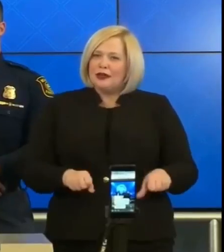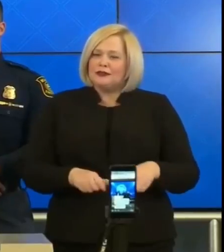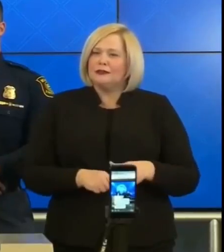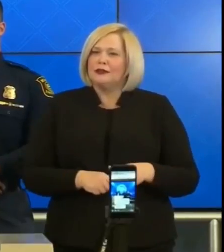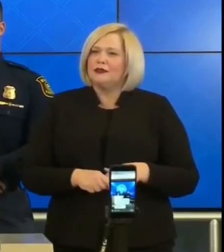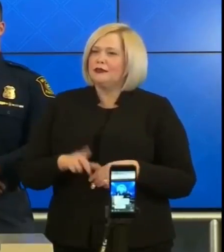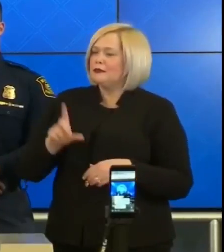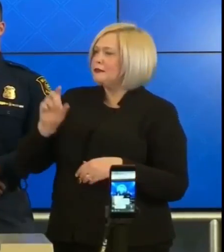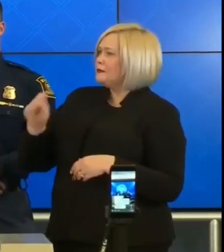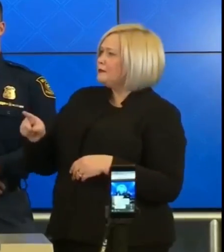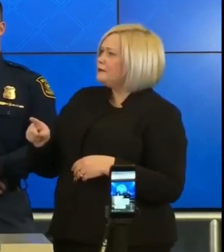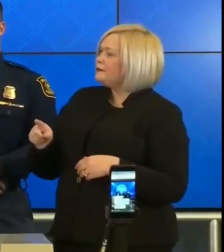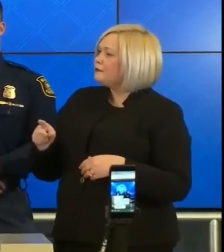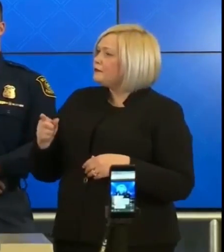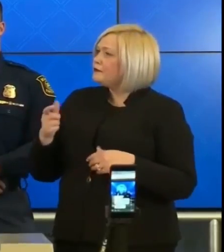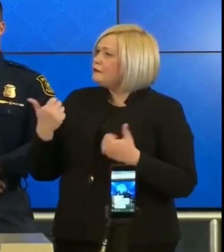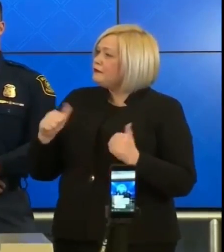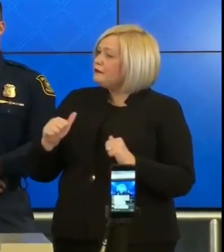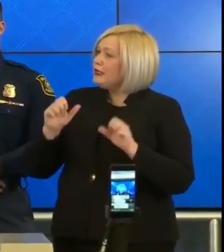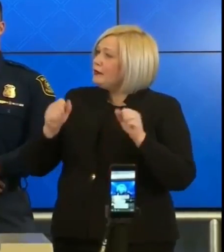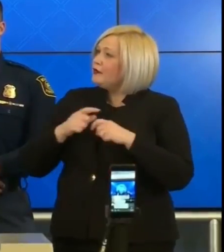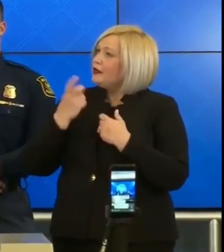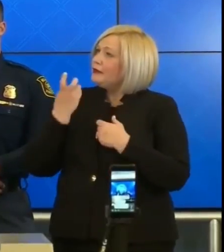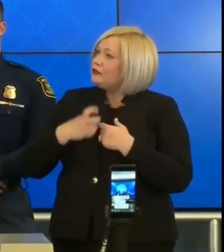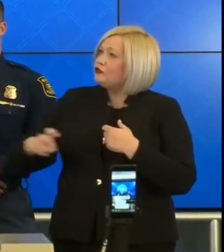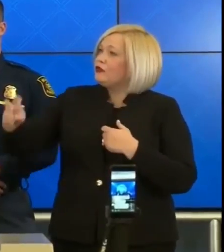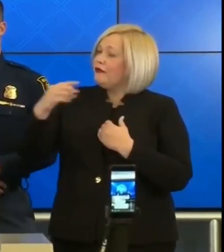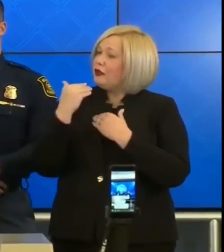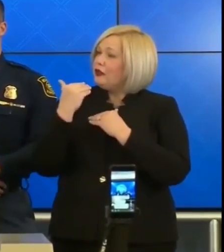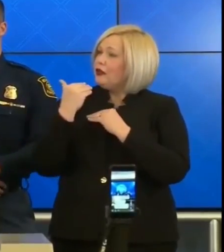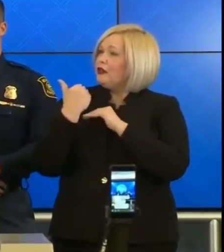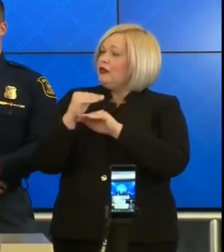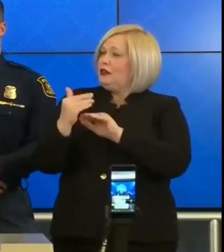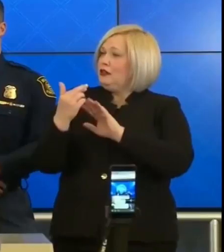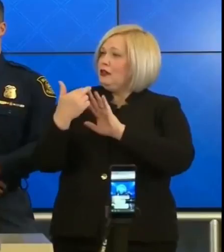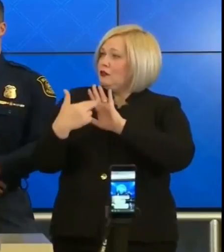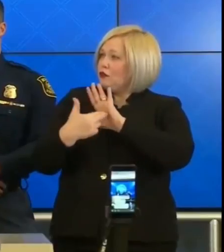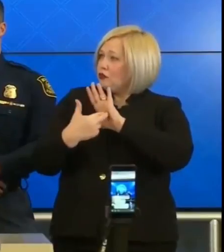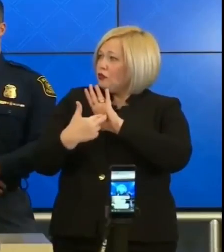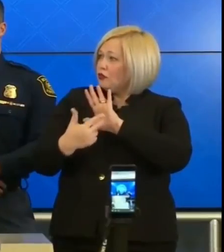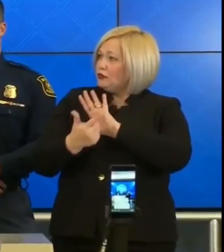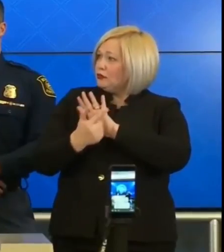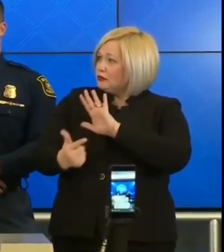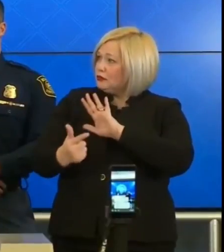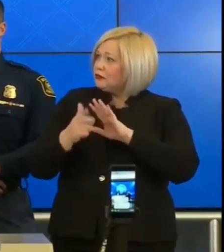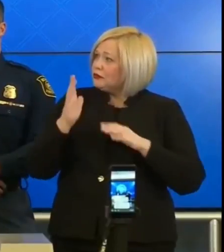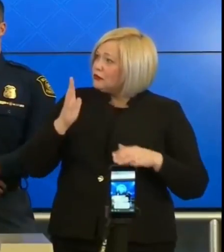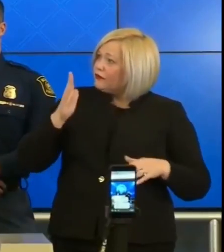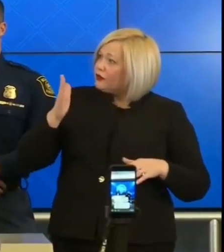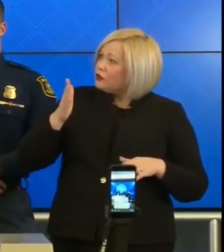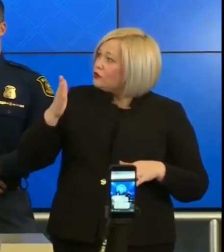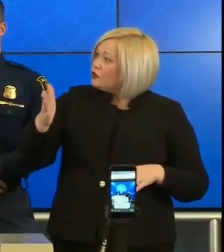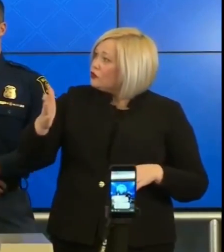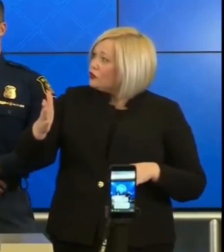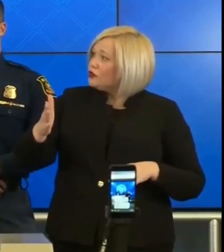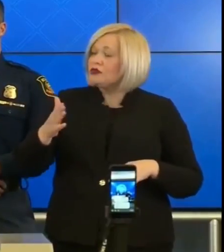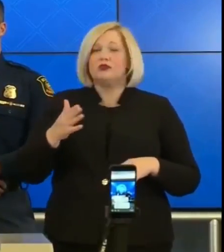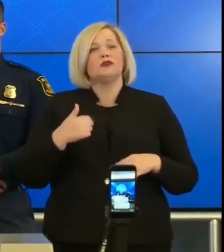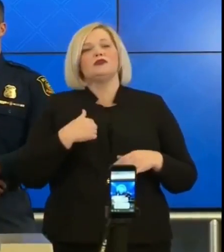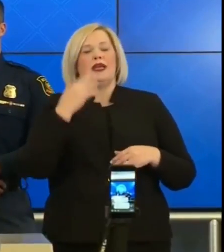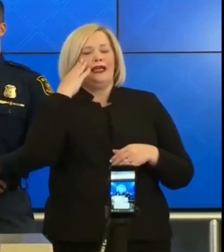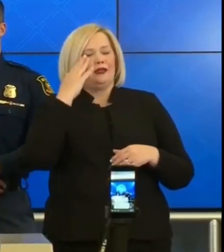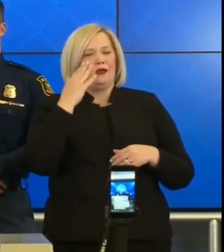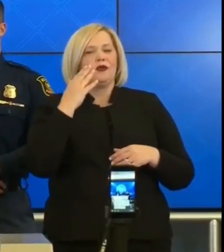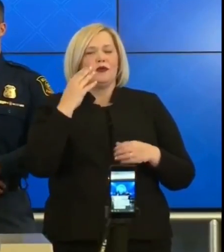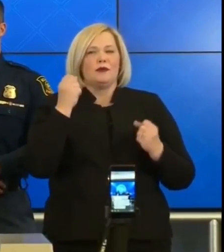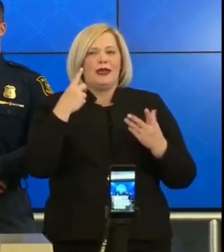Is there a possibility there will be any travel restrictions in the future? You know, I know that there are a lot of debates happening in Washington, D.C. I'll